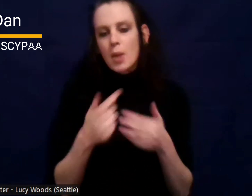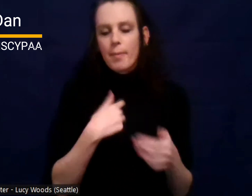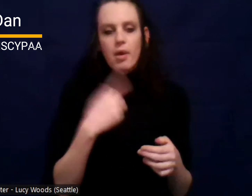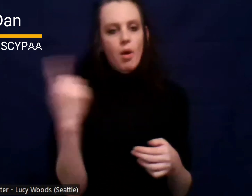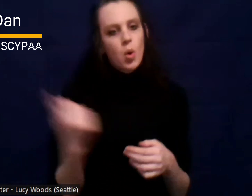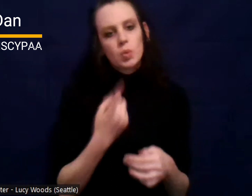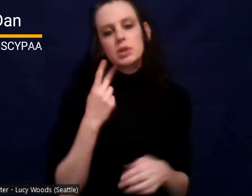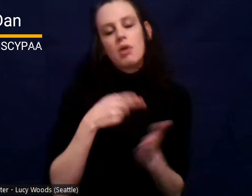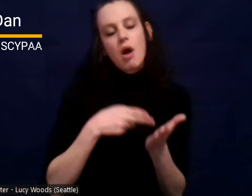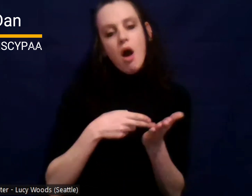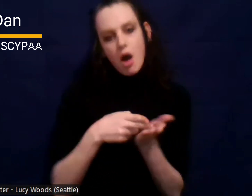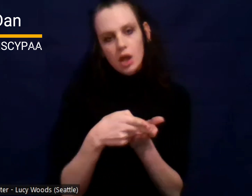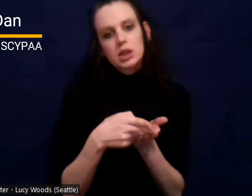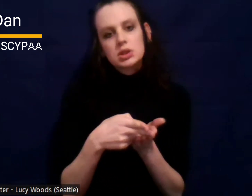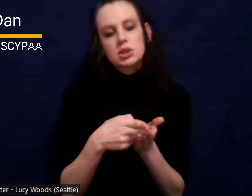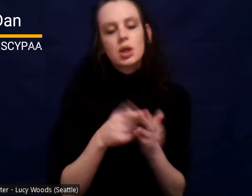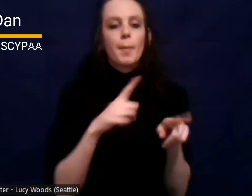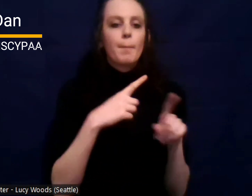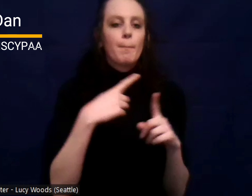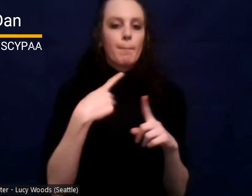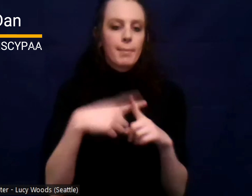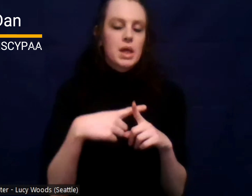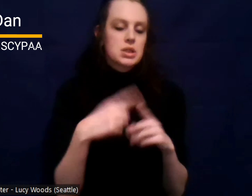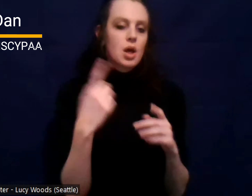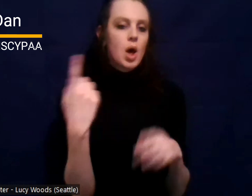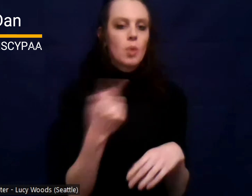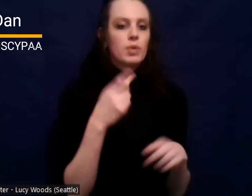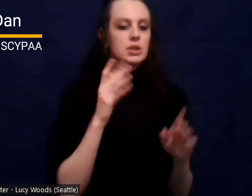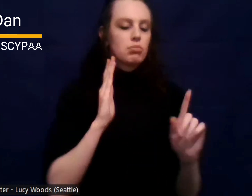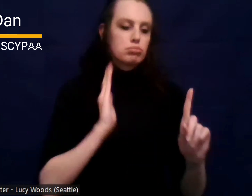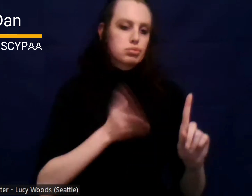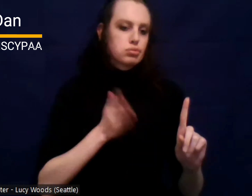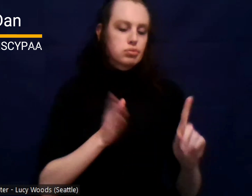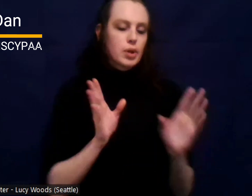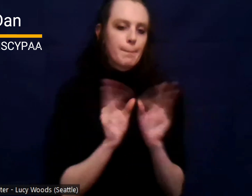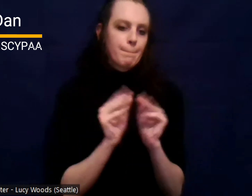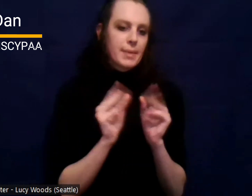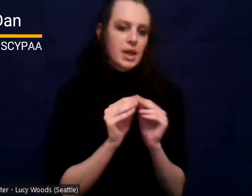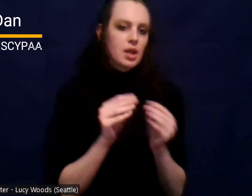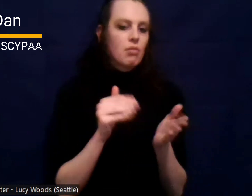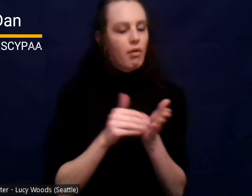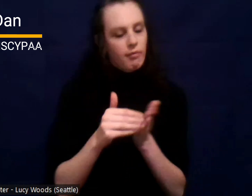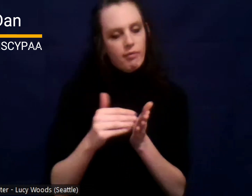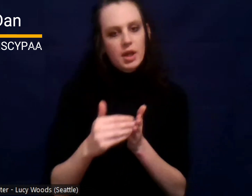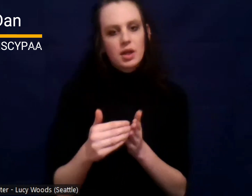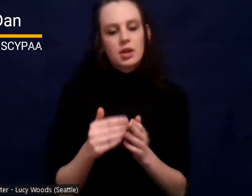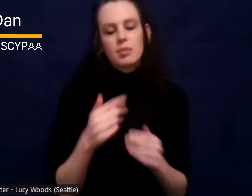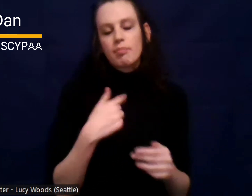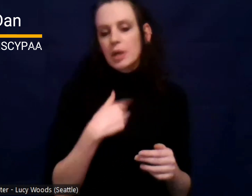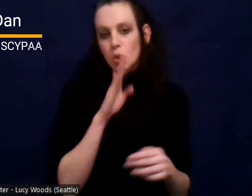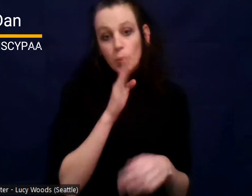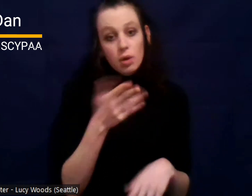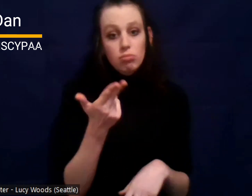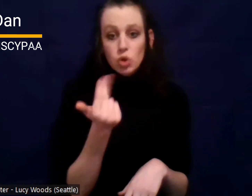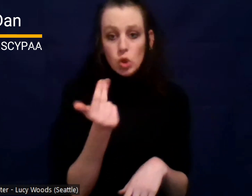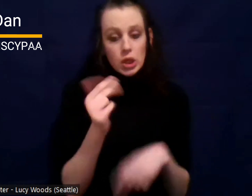and I've made consistent attendance at meetings. Throughout the 13 years that I've been sober, and